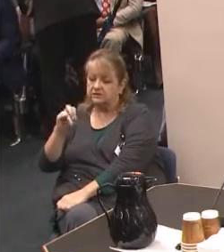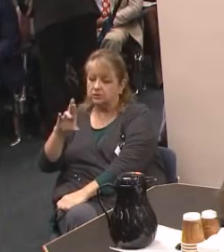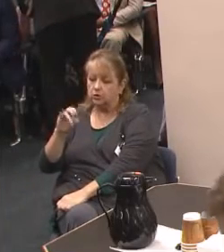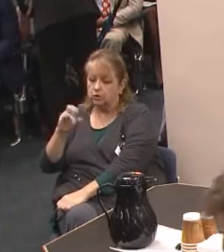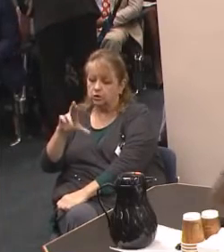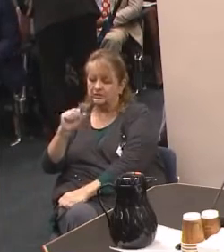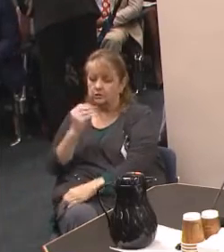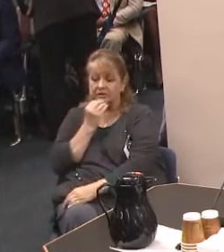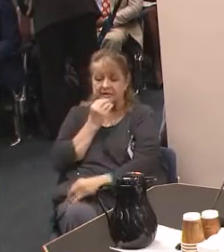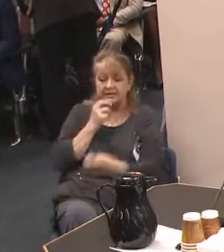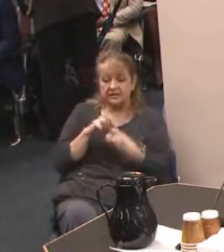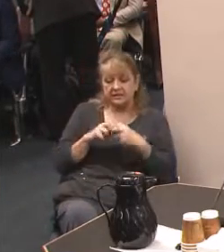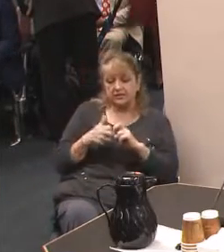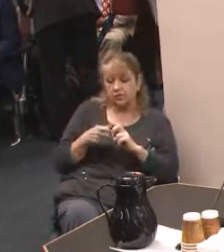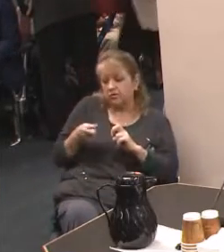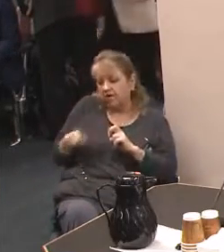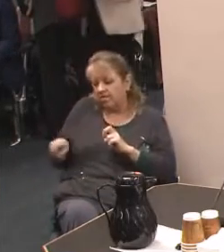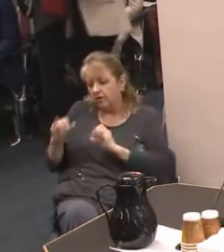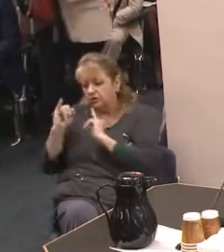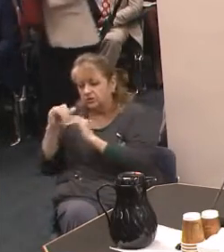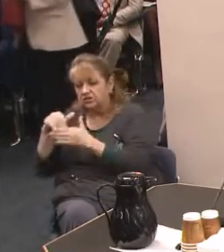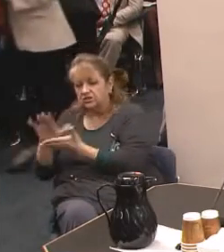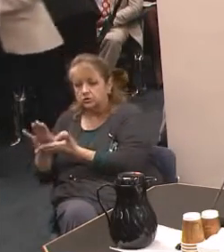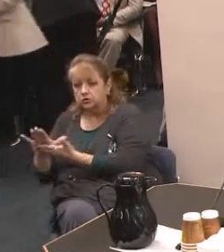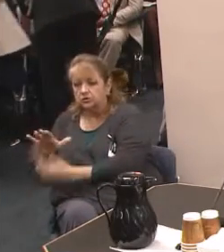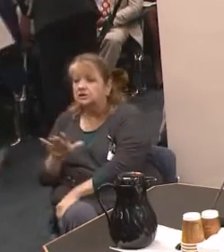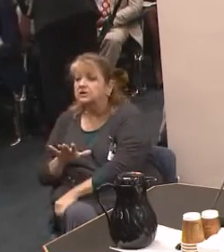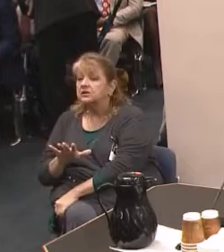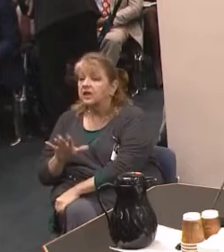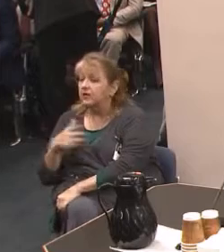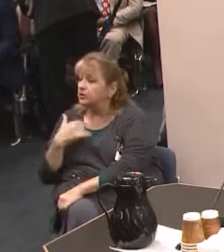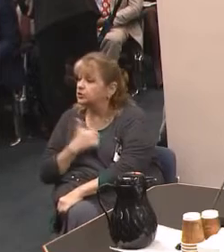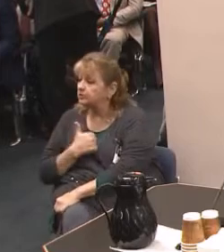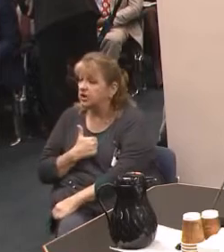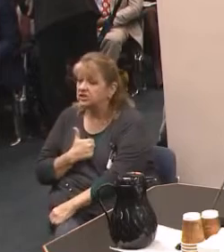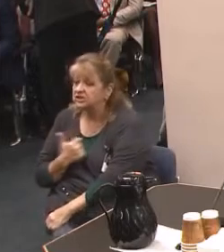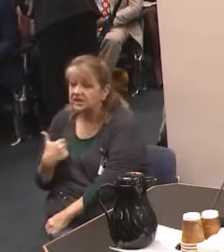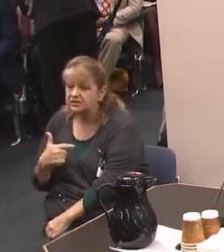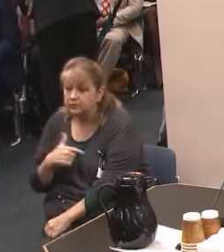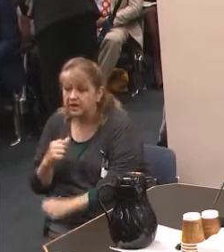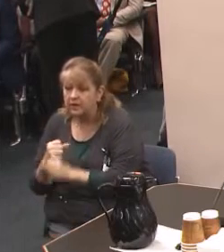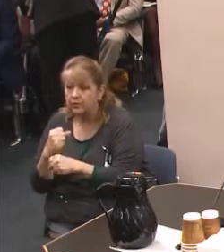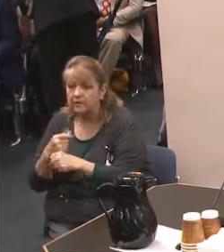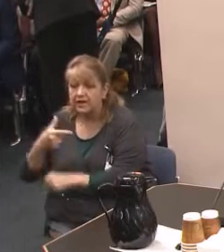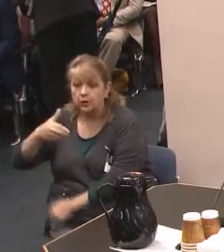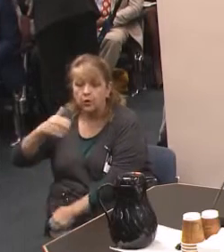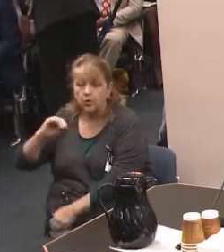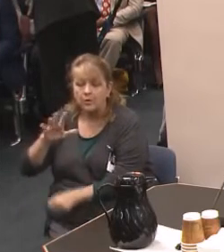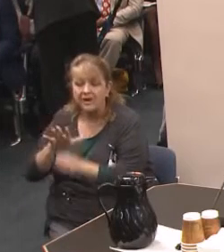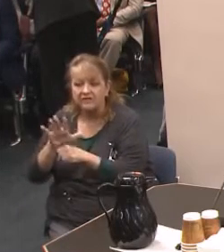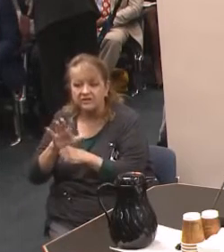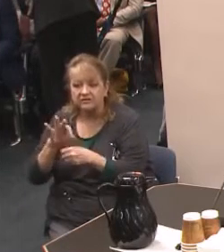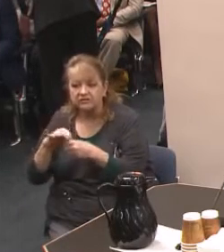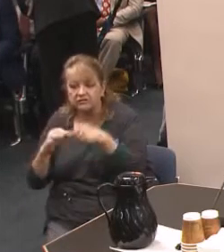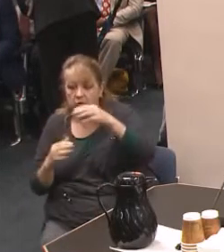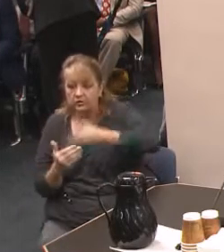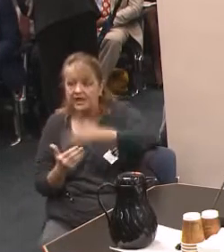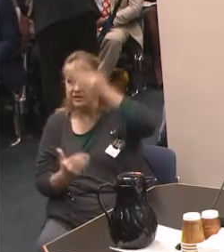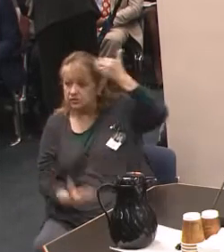instructions in school. Yes, sir. Thank you, Mr. Chairman. And let me apologize. We were making a quorum next door,